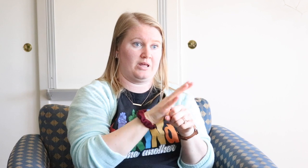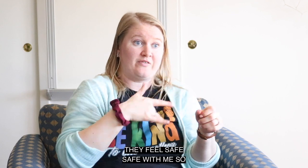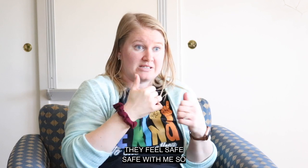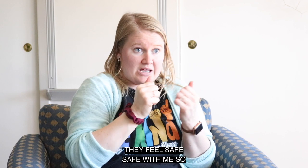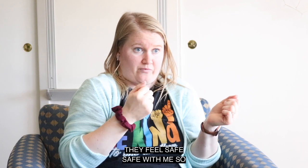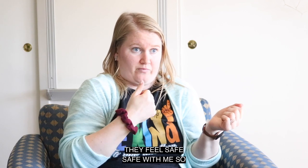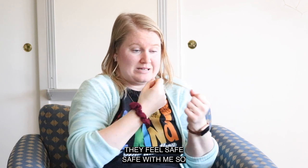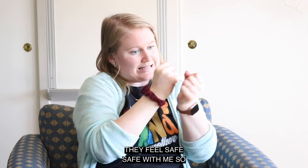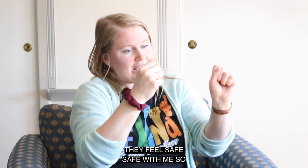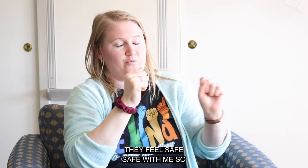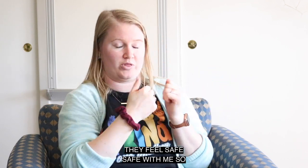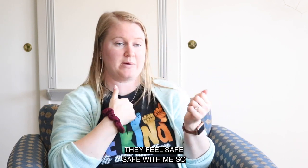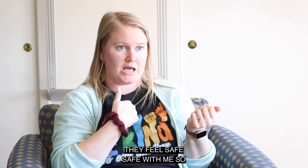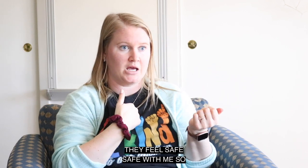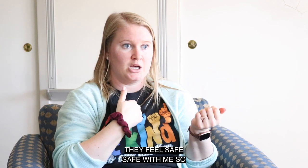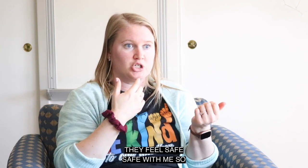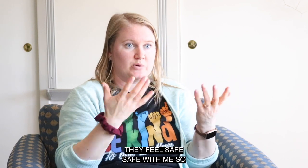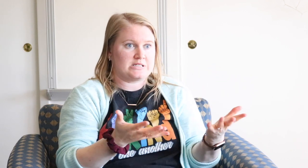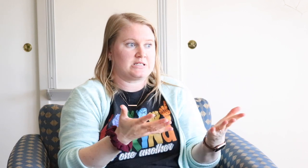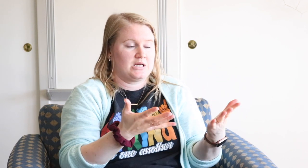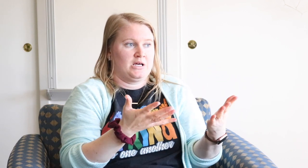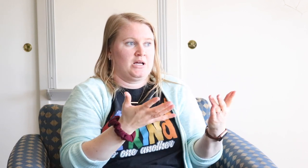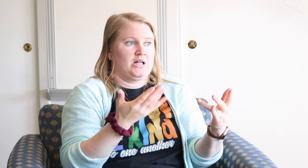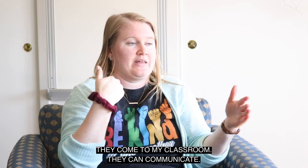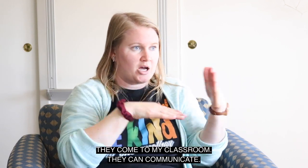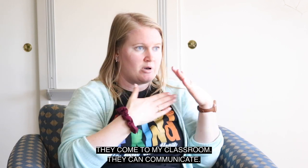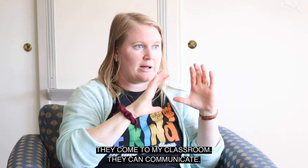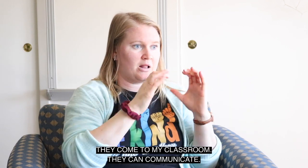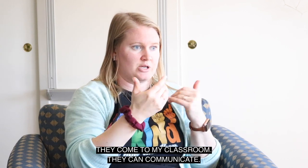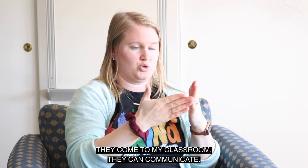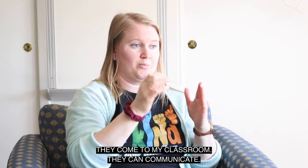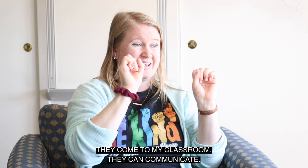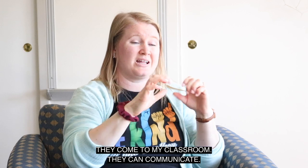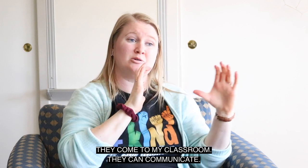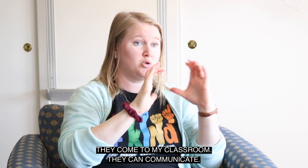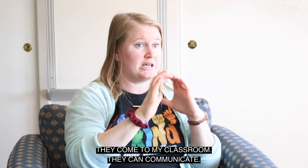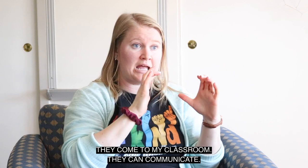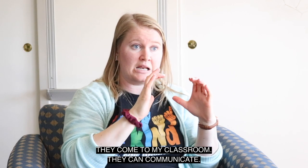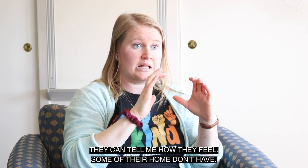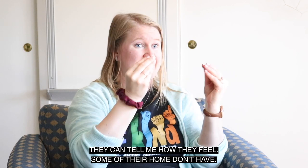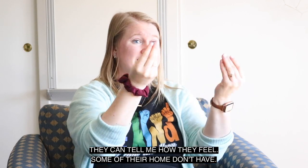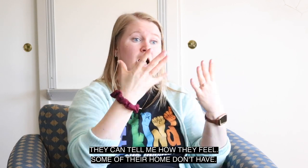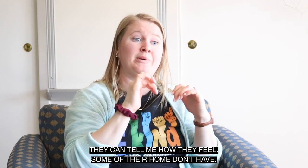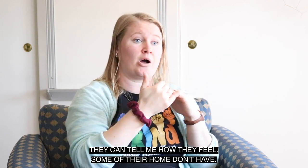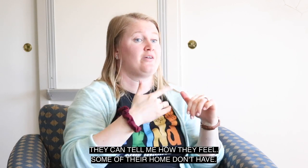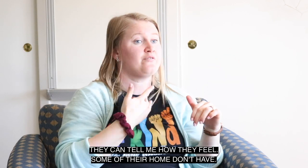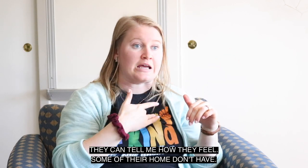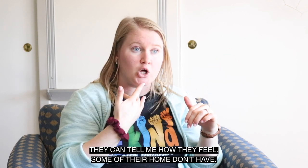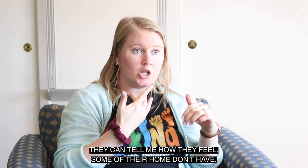feel safe with me. So it's, they come into my classroom, they can communicate, they can tell me how they feel.